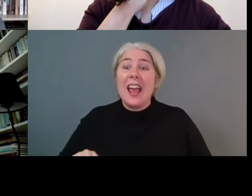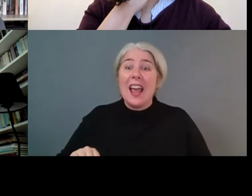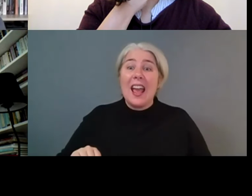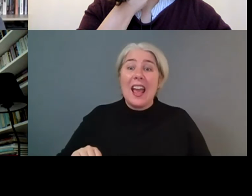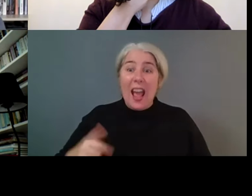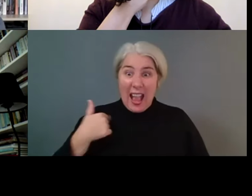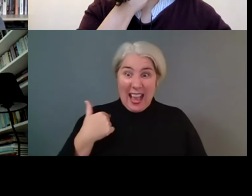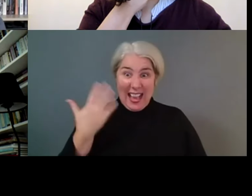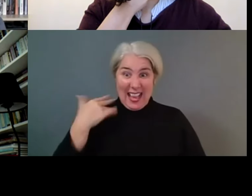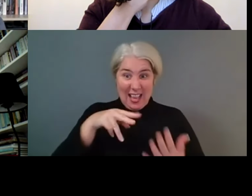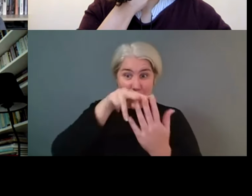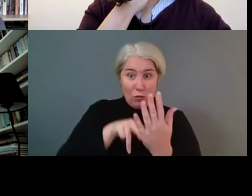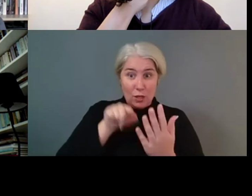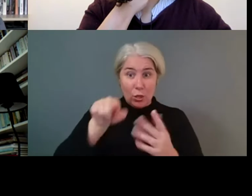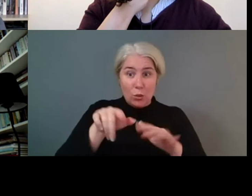question.